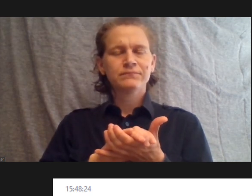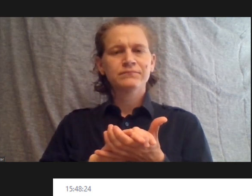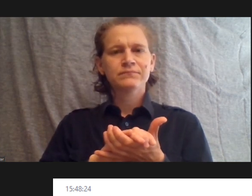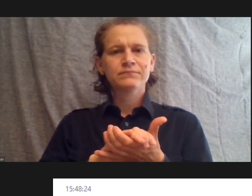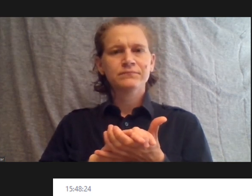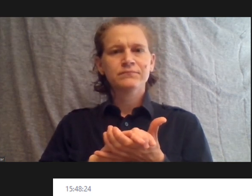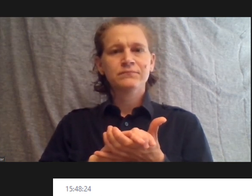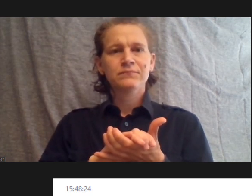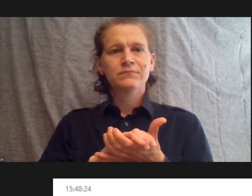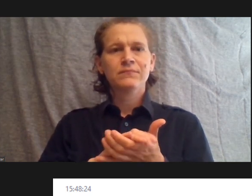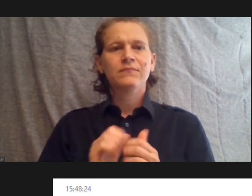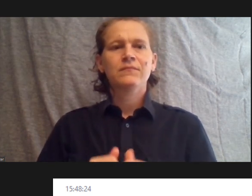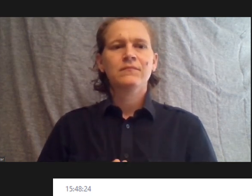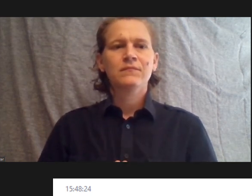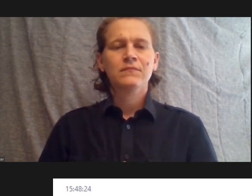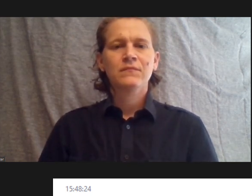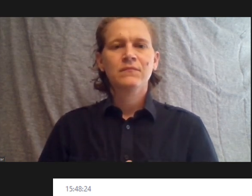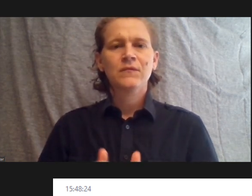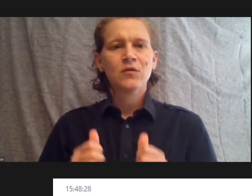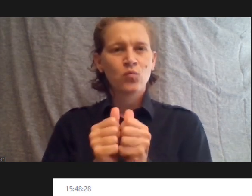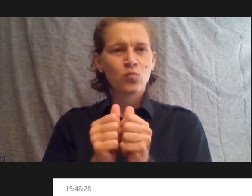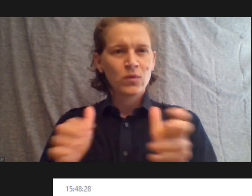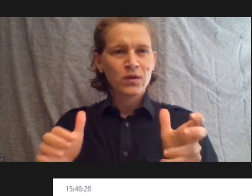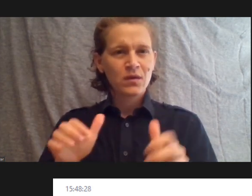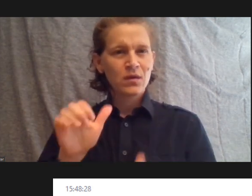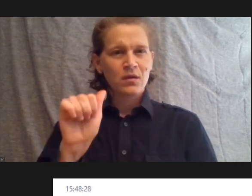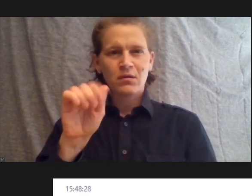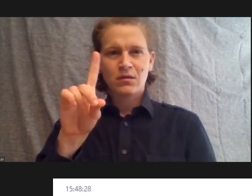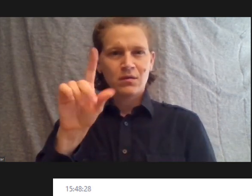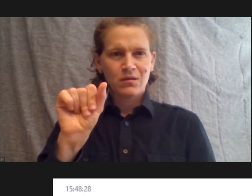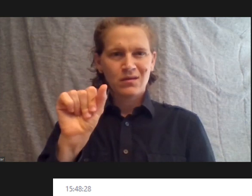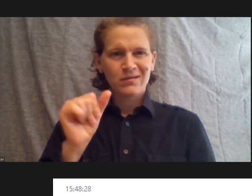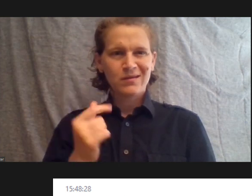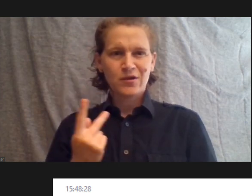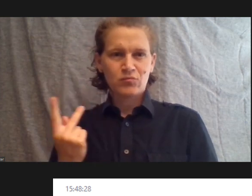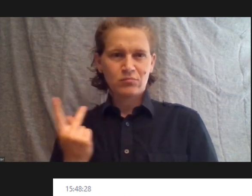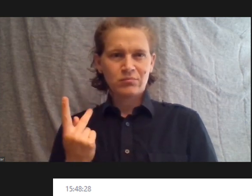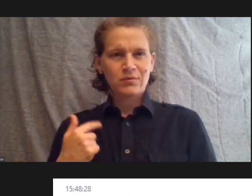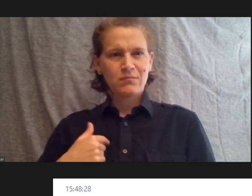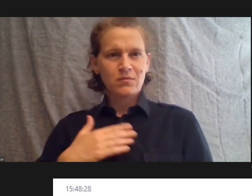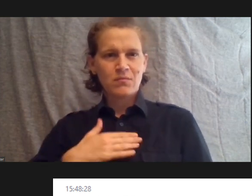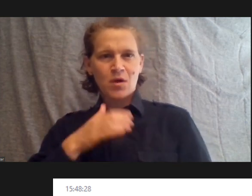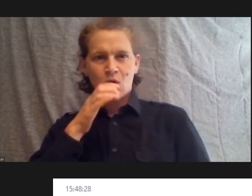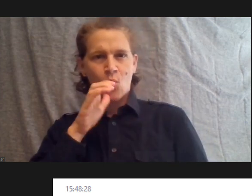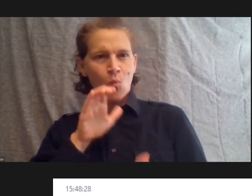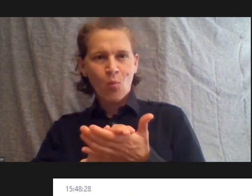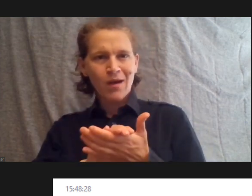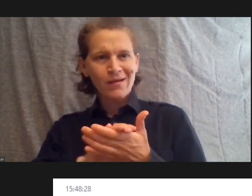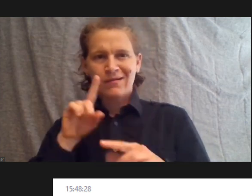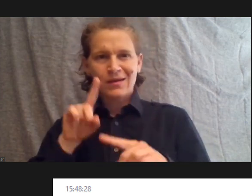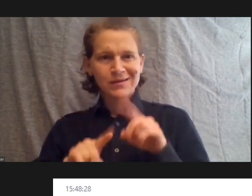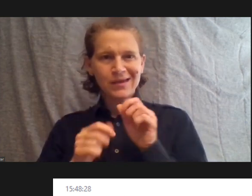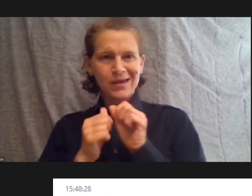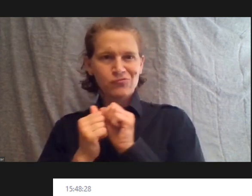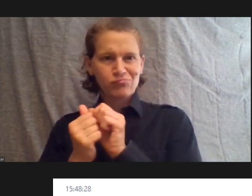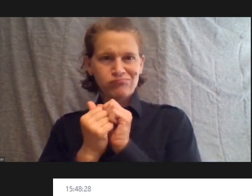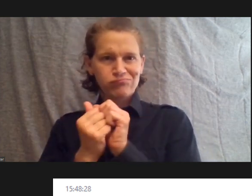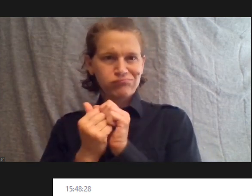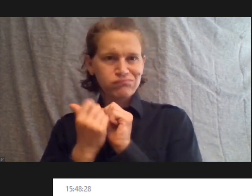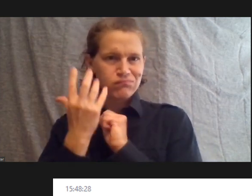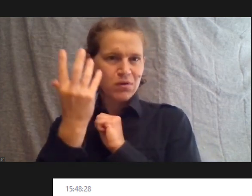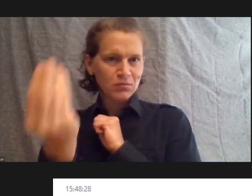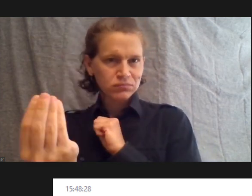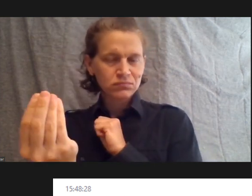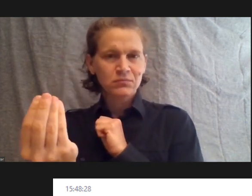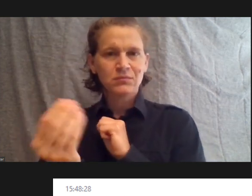wouldn't be able to get as a couple. It gives us